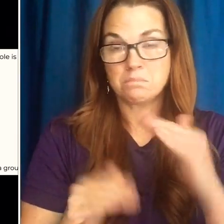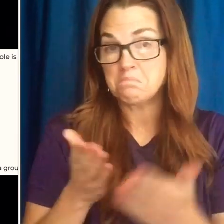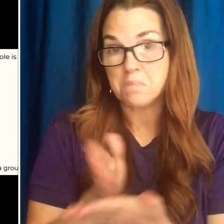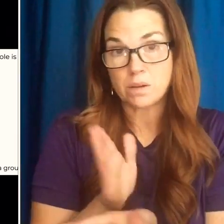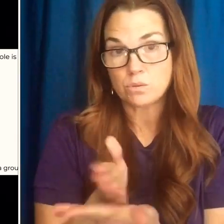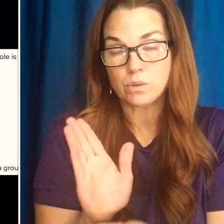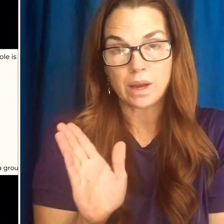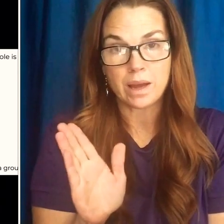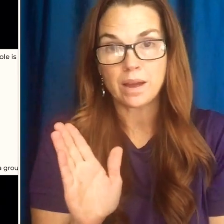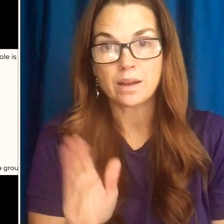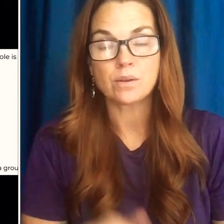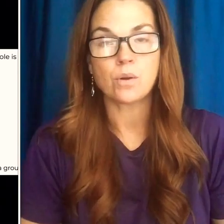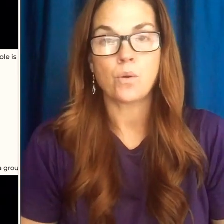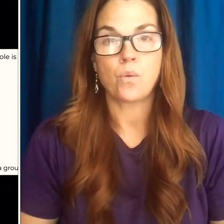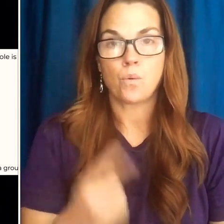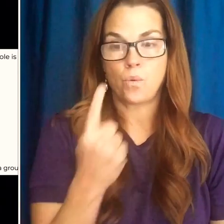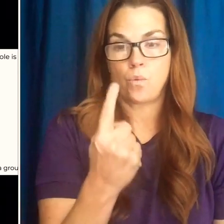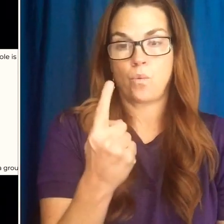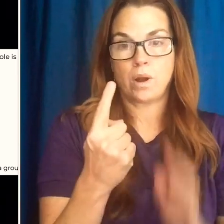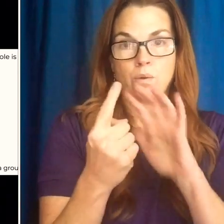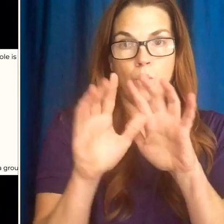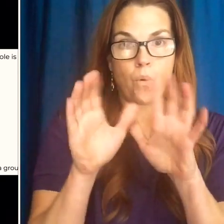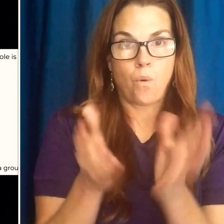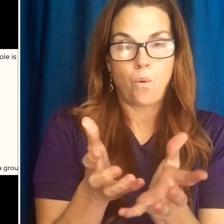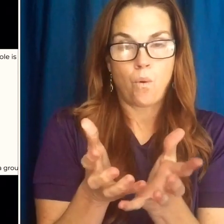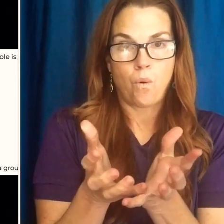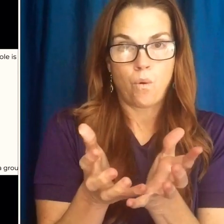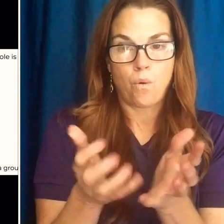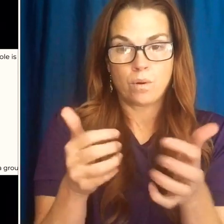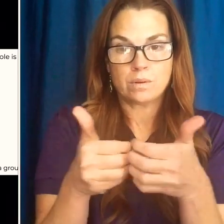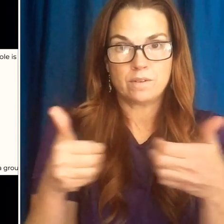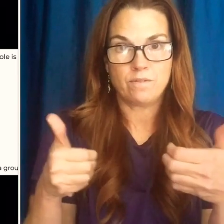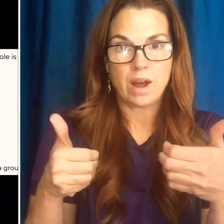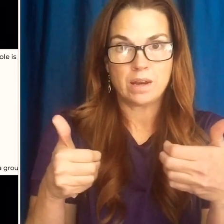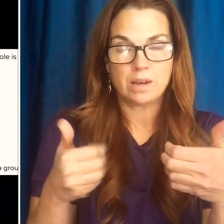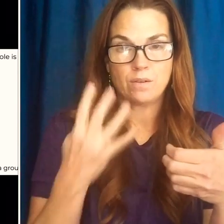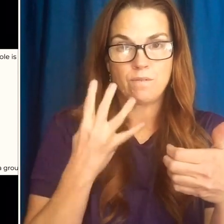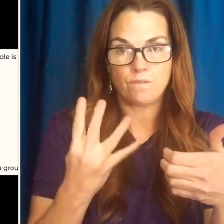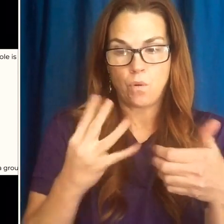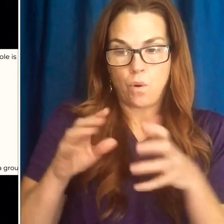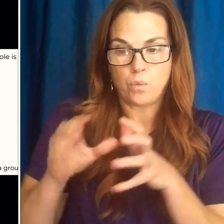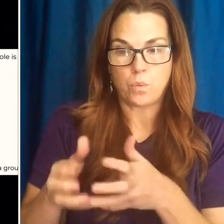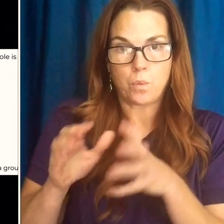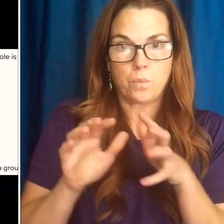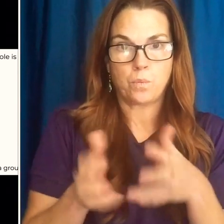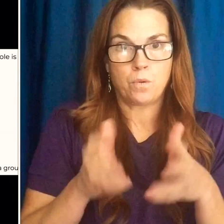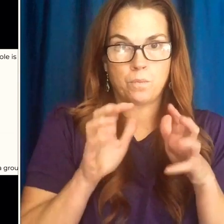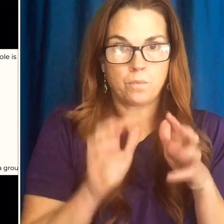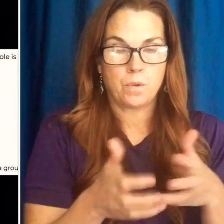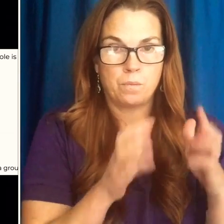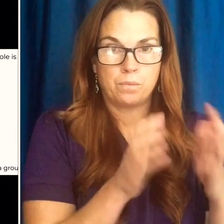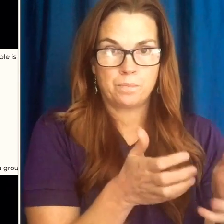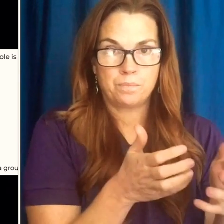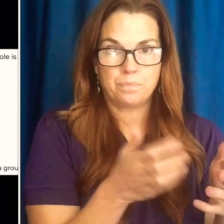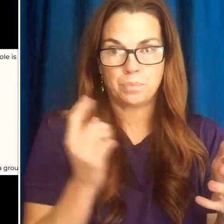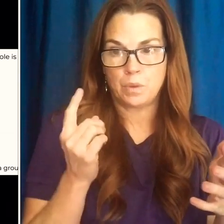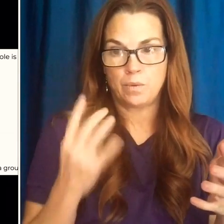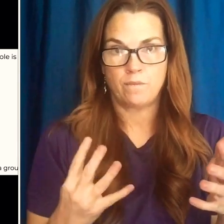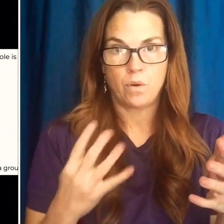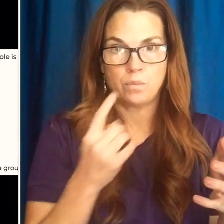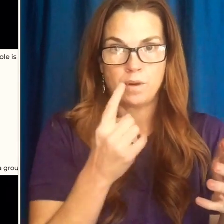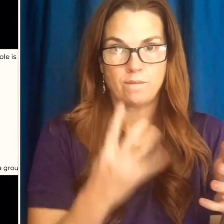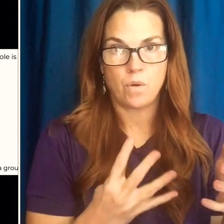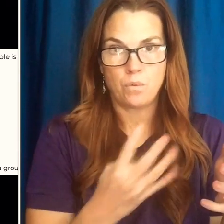and separate it into 4 equal groups. The result is just less than a whole. It would be a